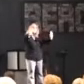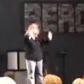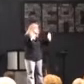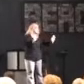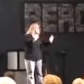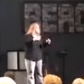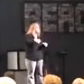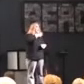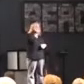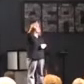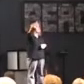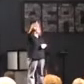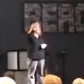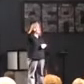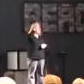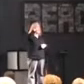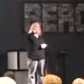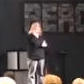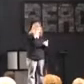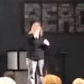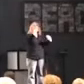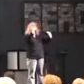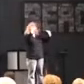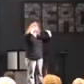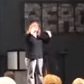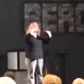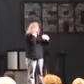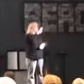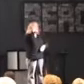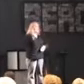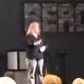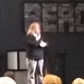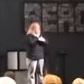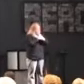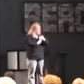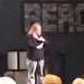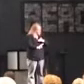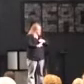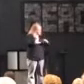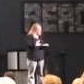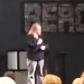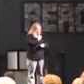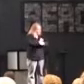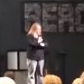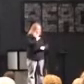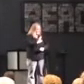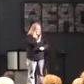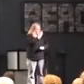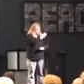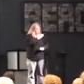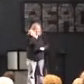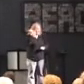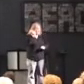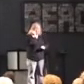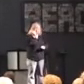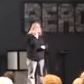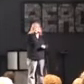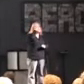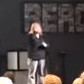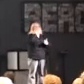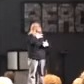My dad never saw the spotlight. He lived humbly and he always did his best. My dad was